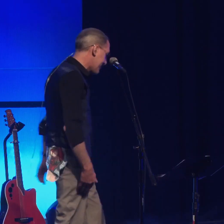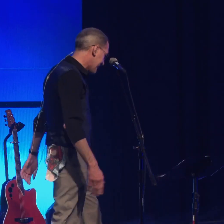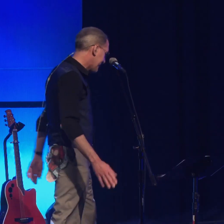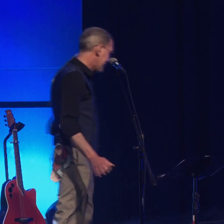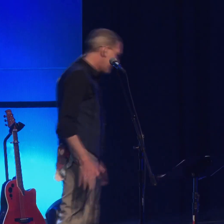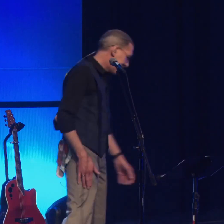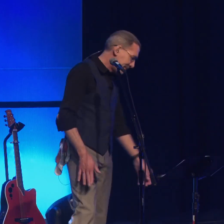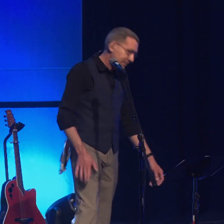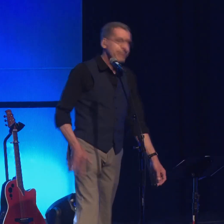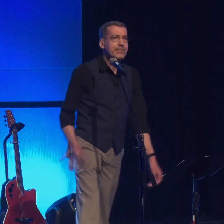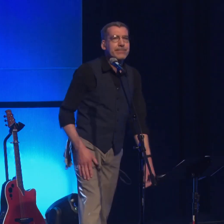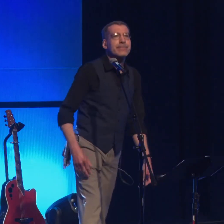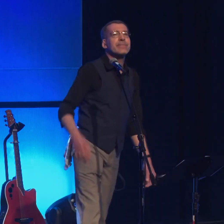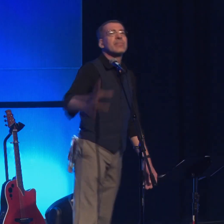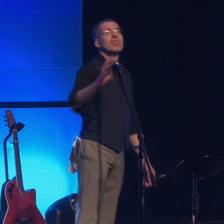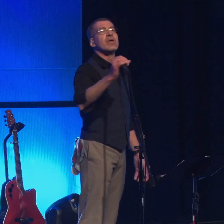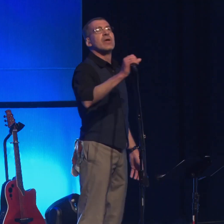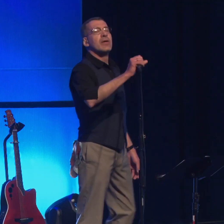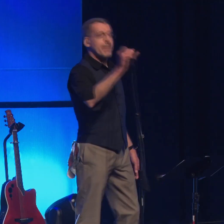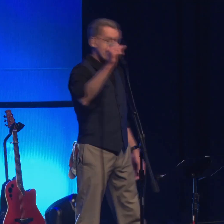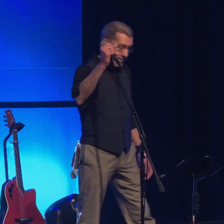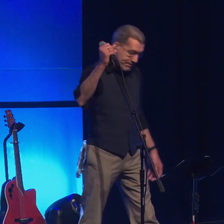me.